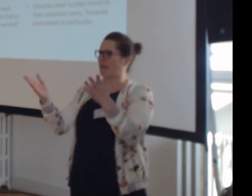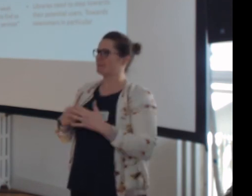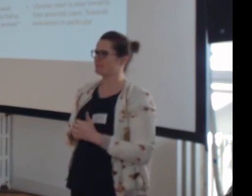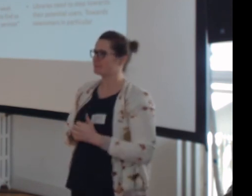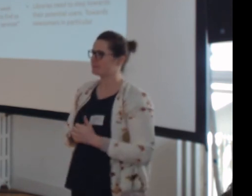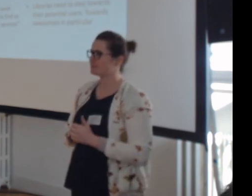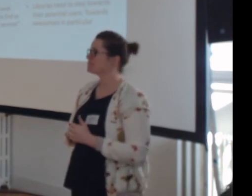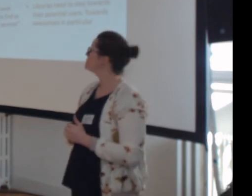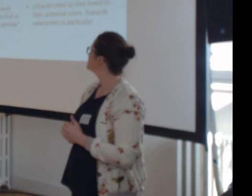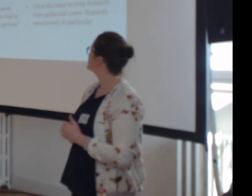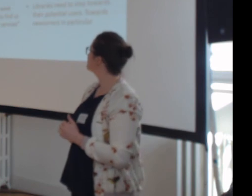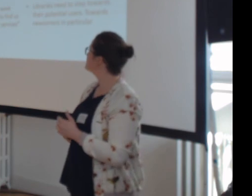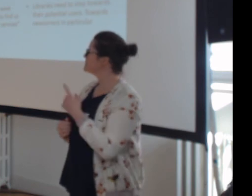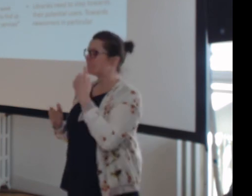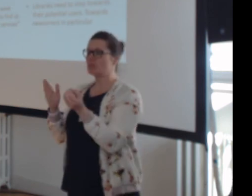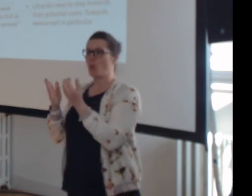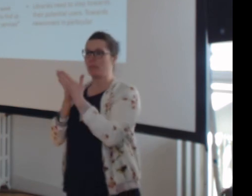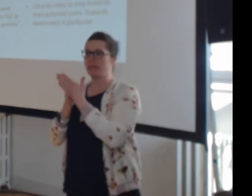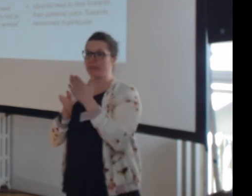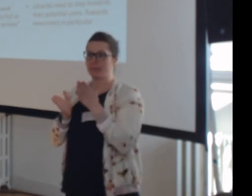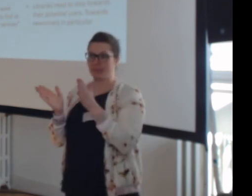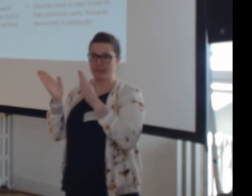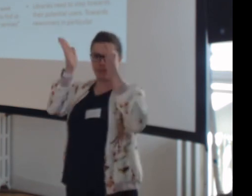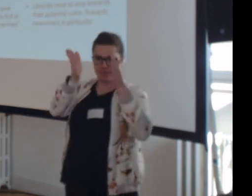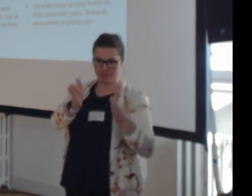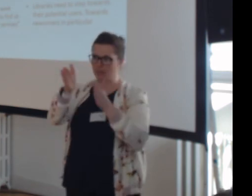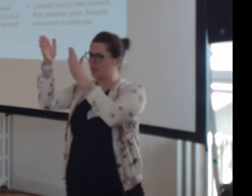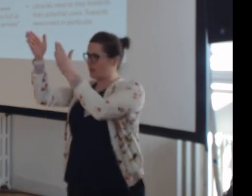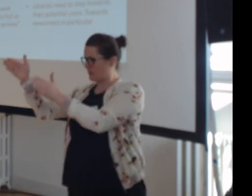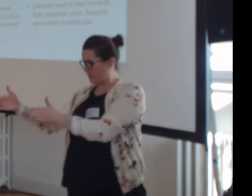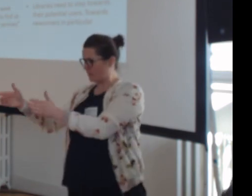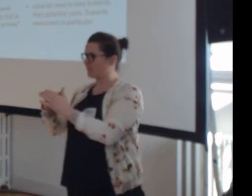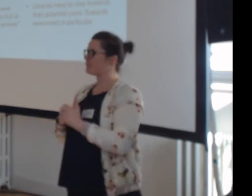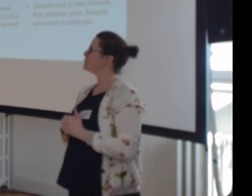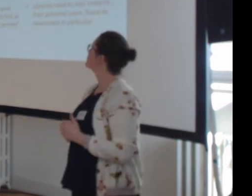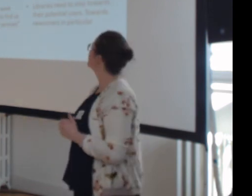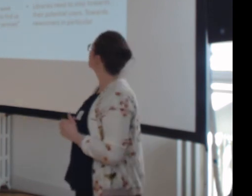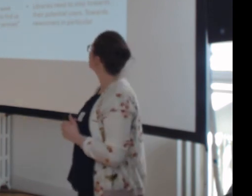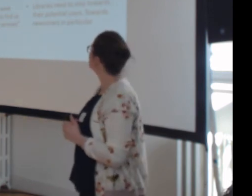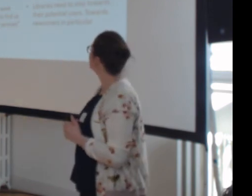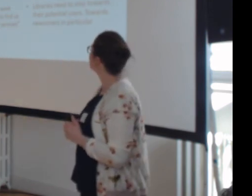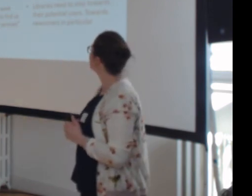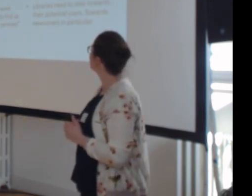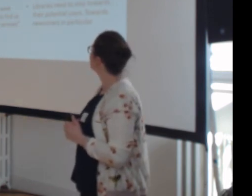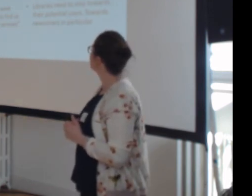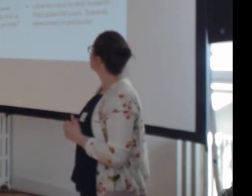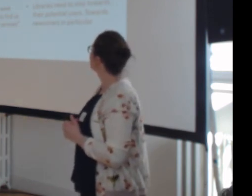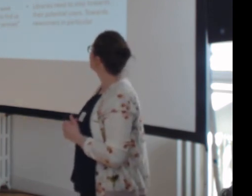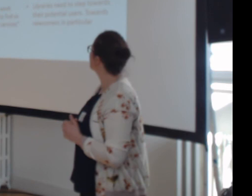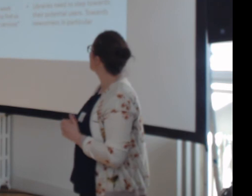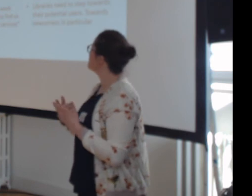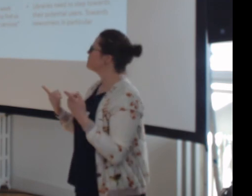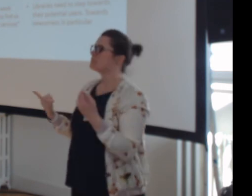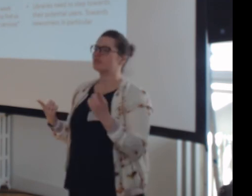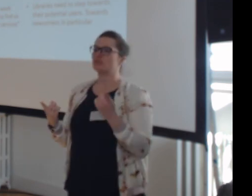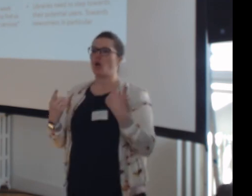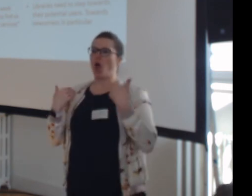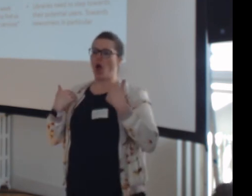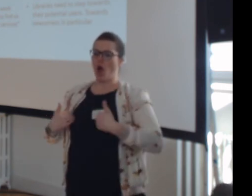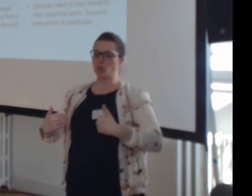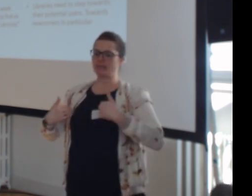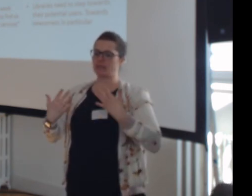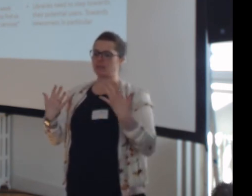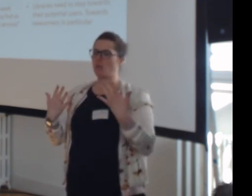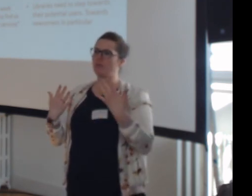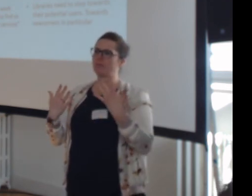again, left and right sides. The has-been attitude or vision